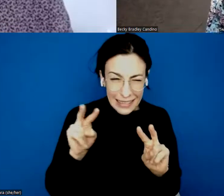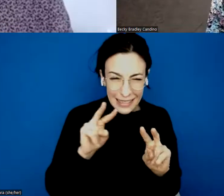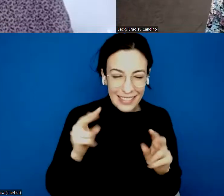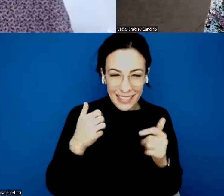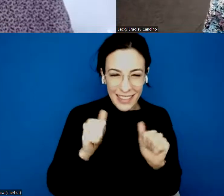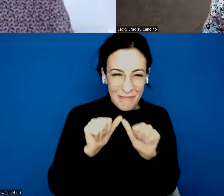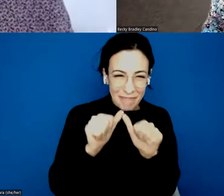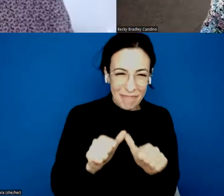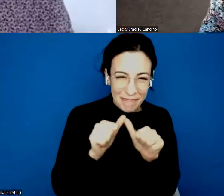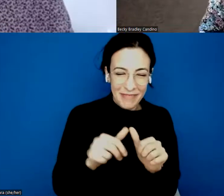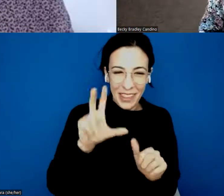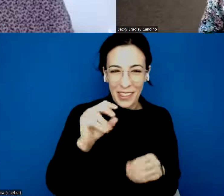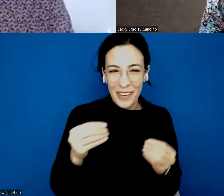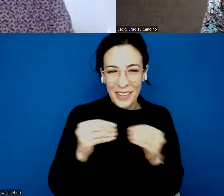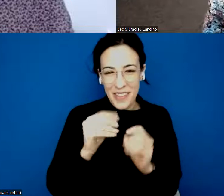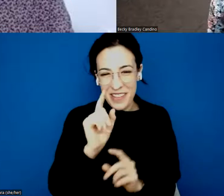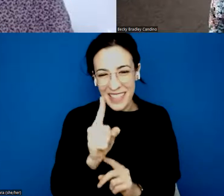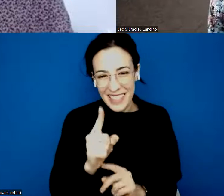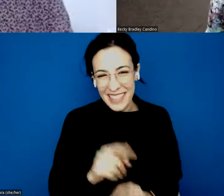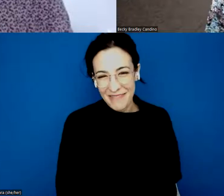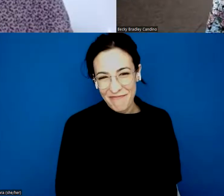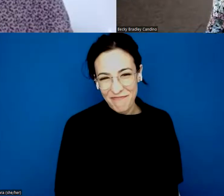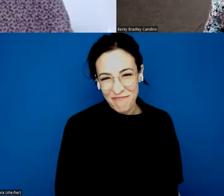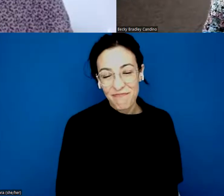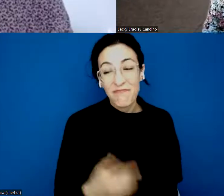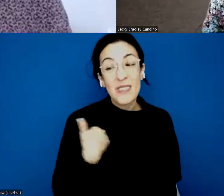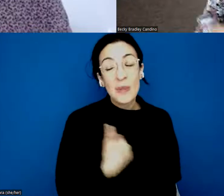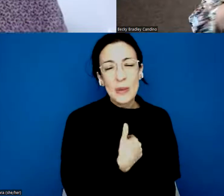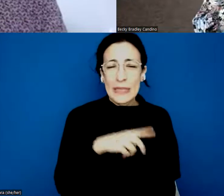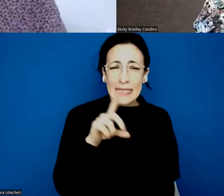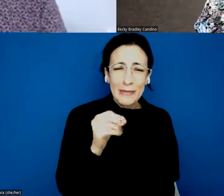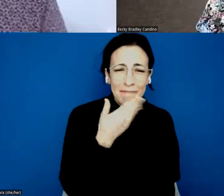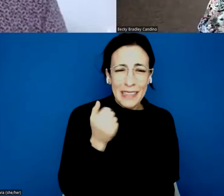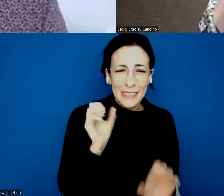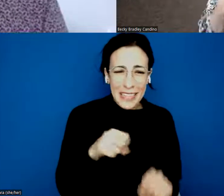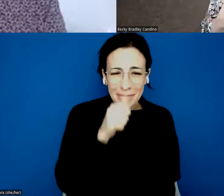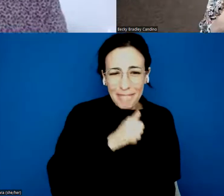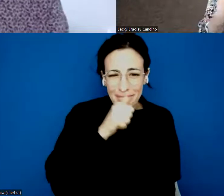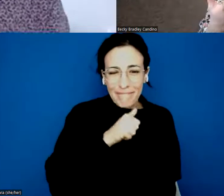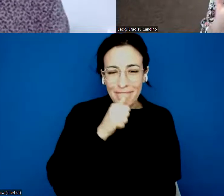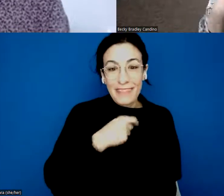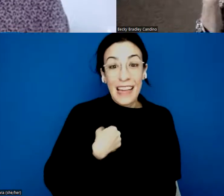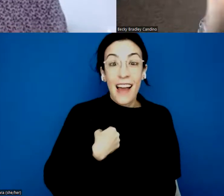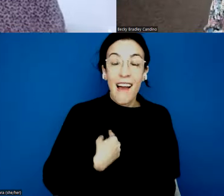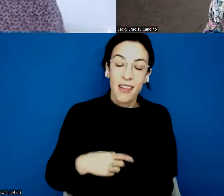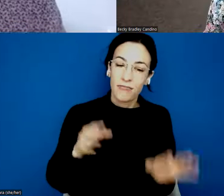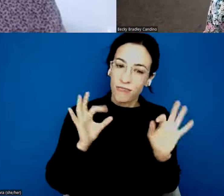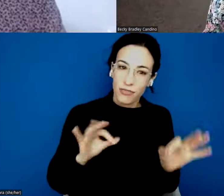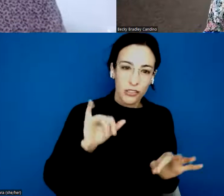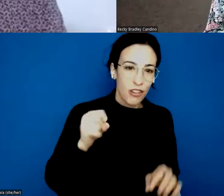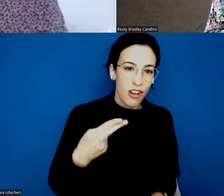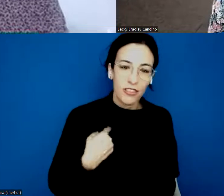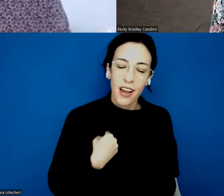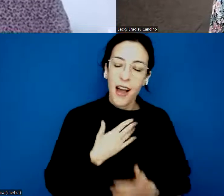go 30 more minutes. So we do the best we can. And I certainly, Josh, I appreciate